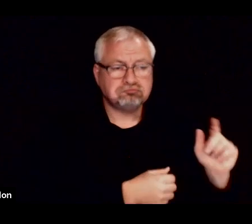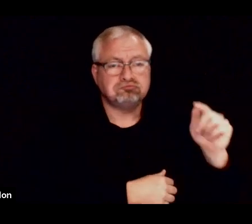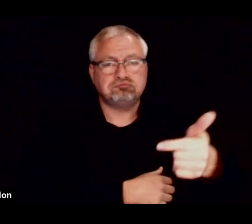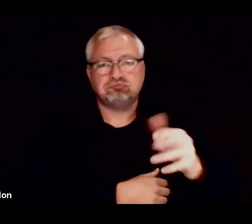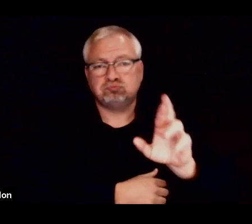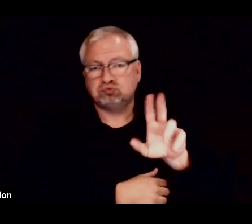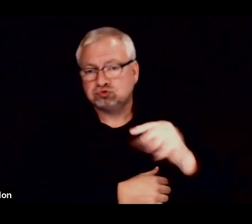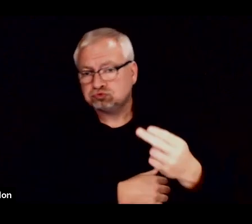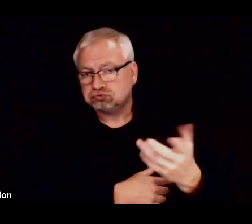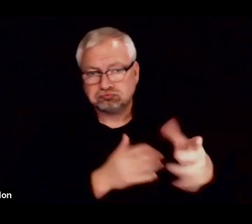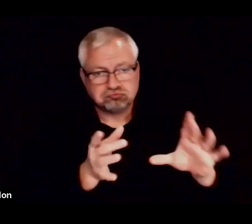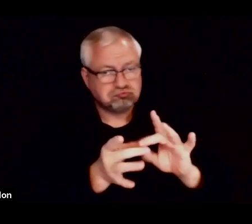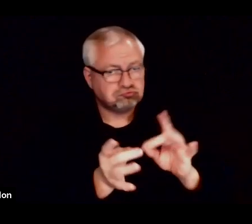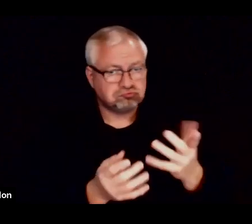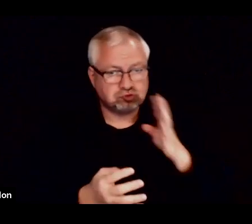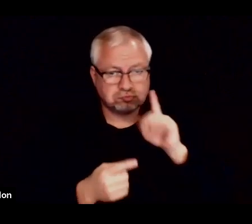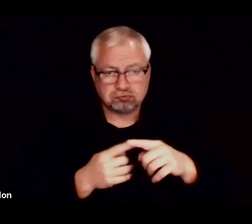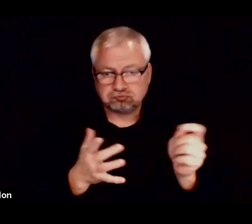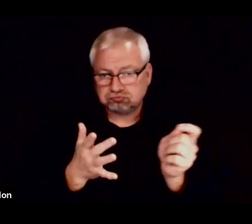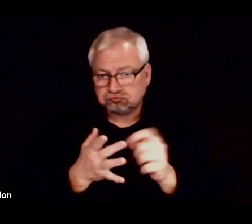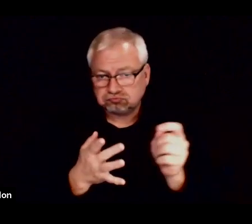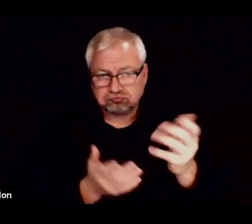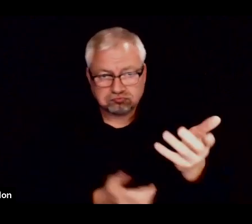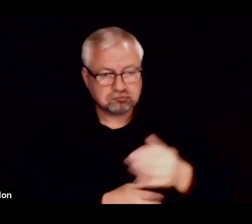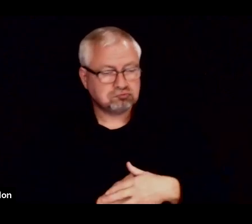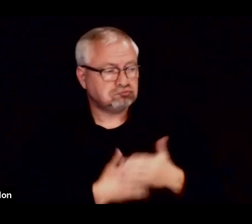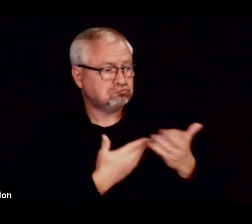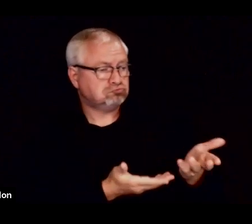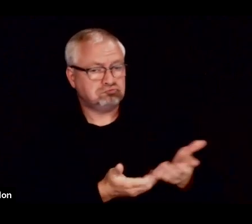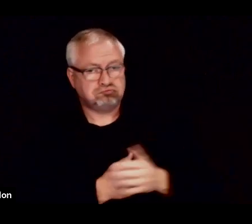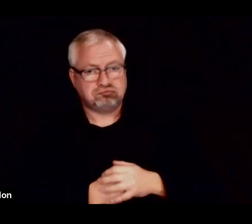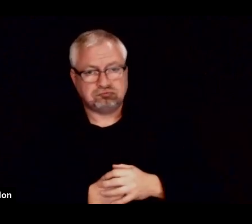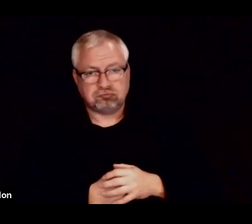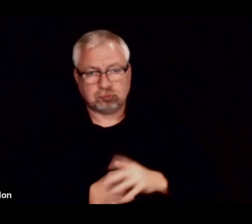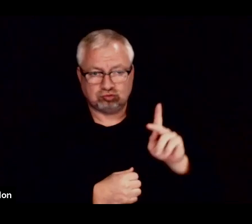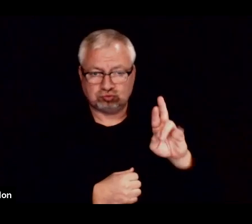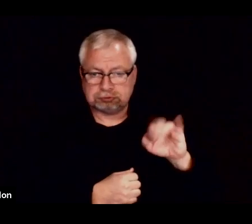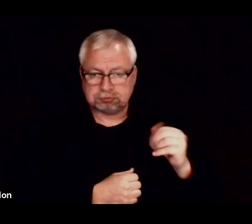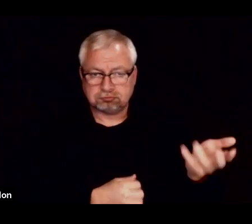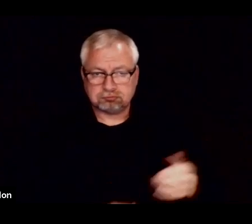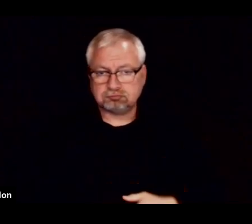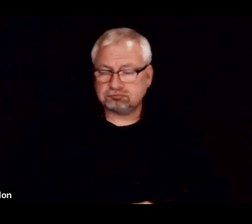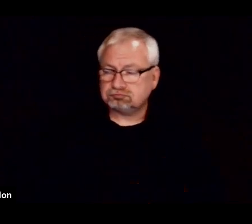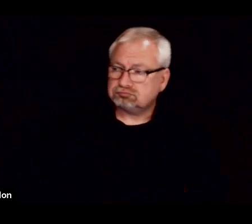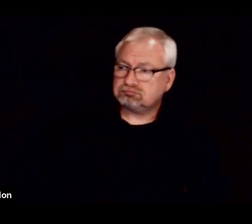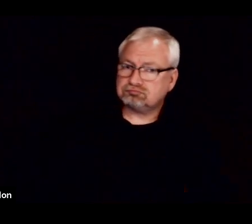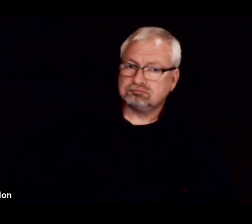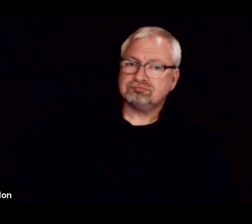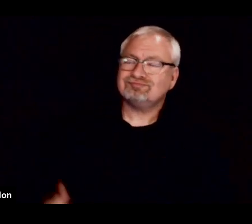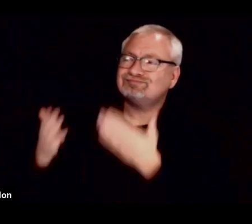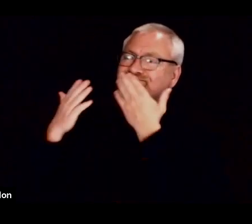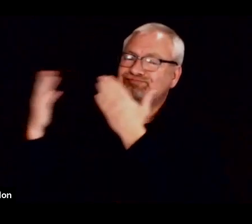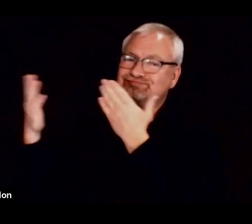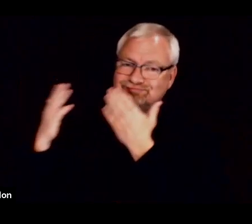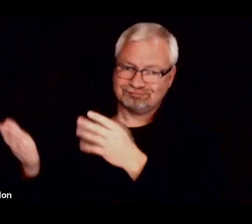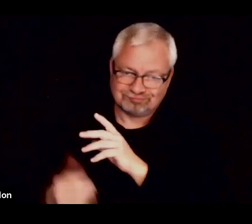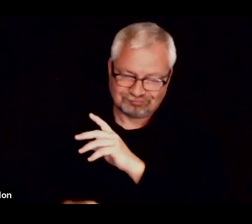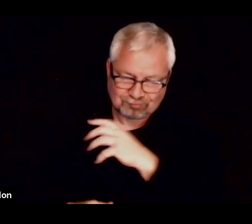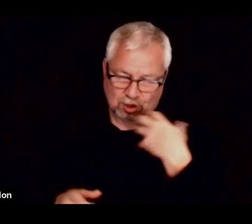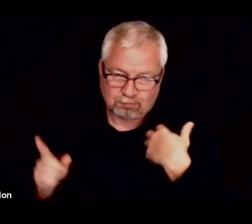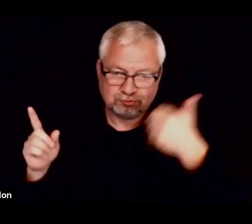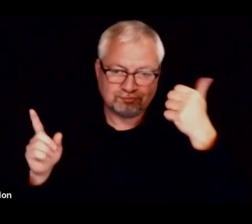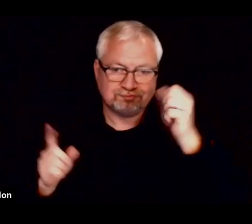prior days. But first, I'll turn it to Chris. Thank you, Chris. Thank you, Commissioner. I want to take a moment